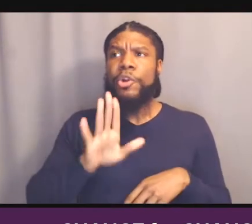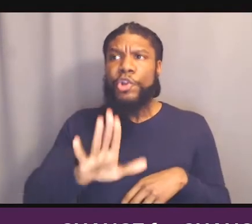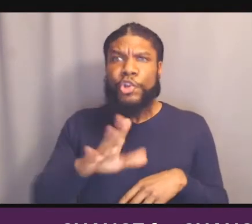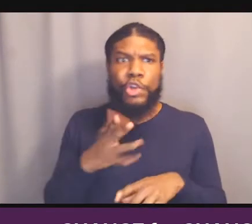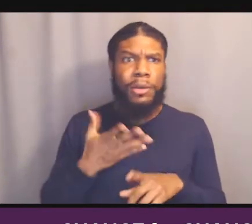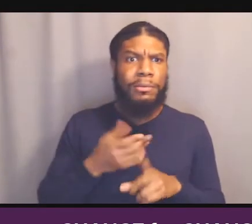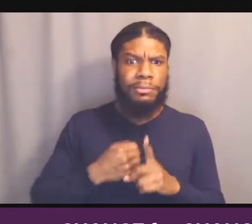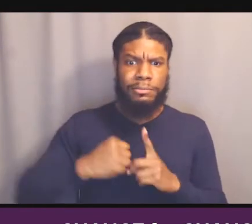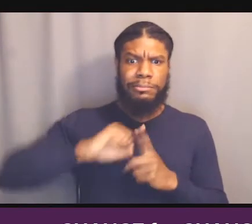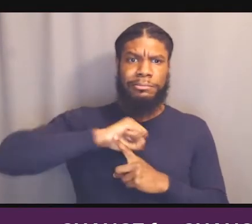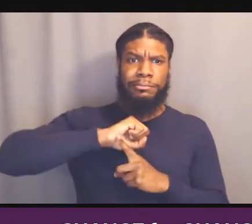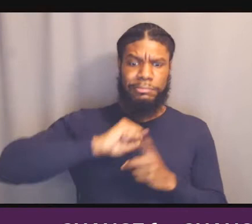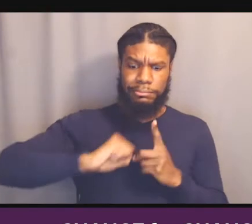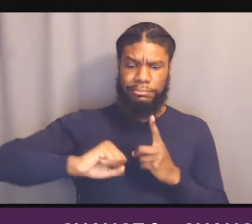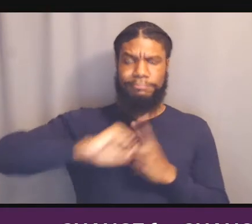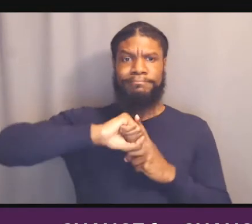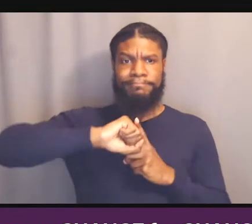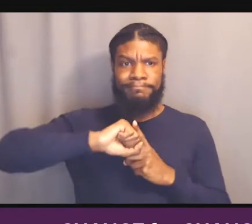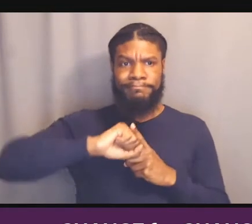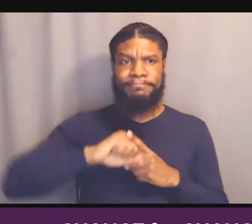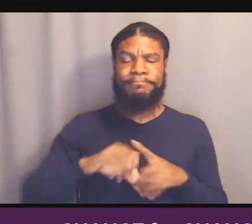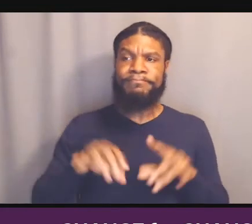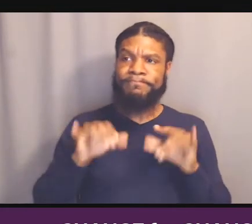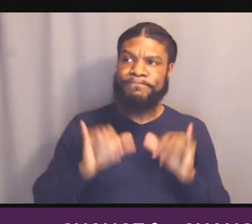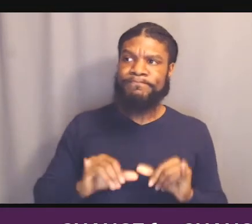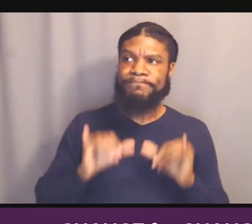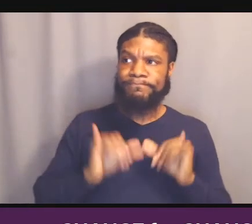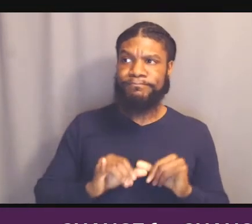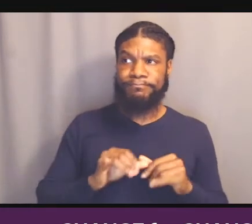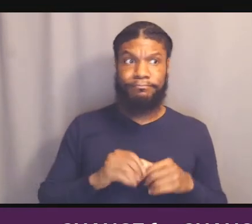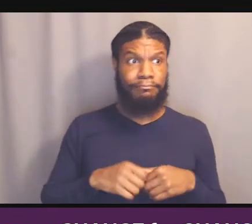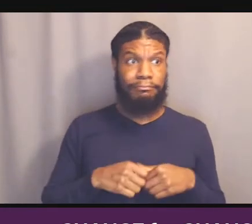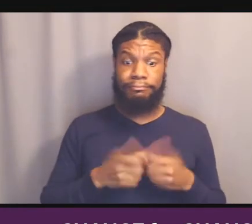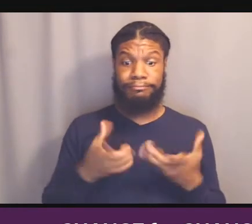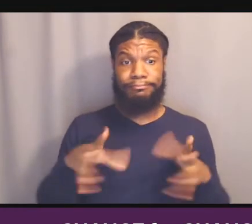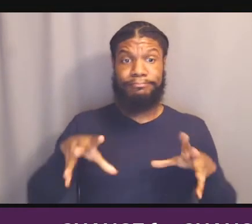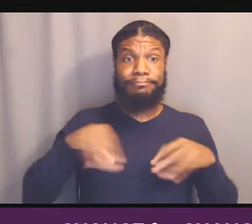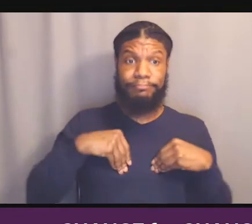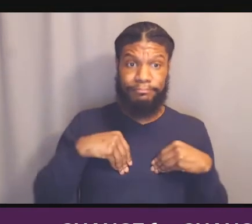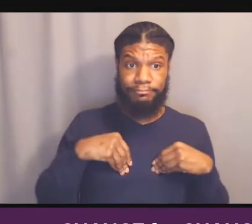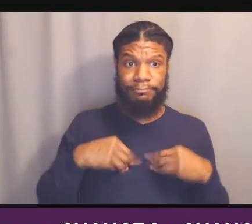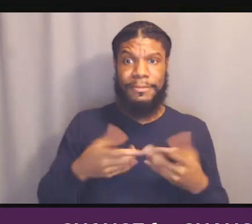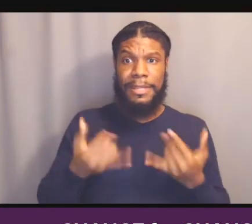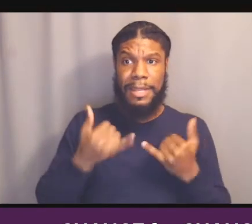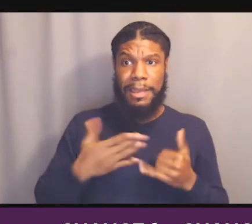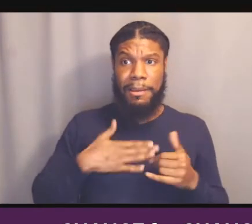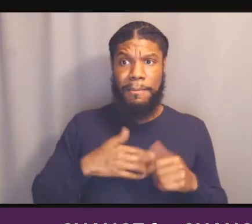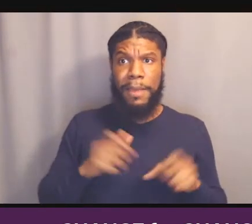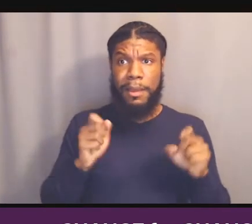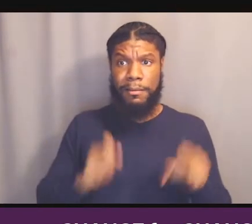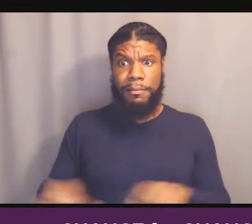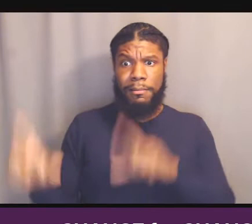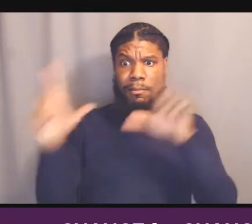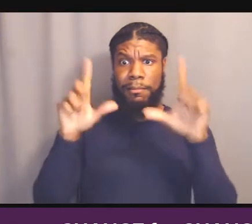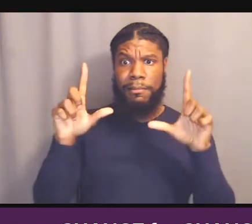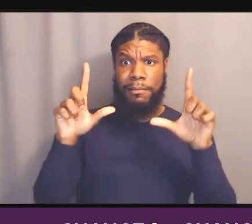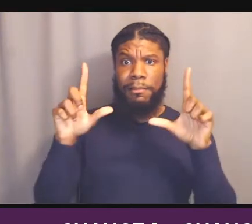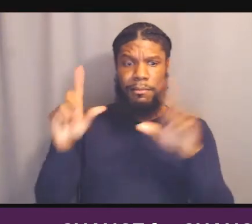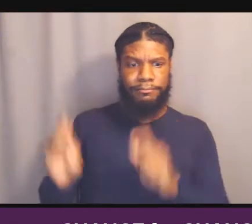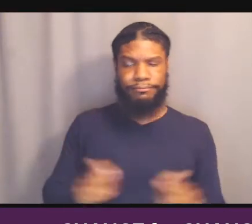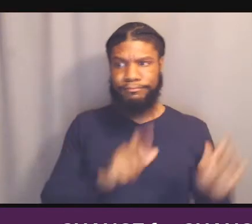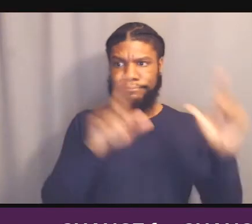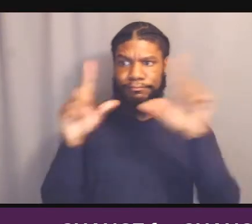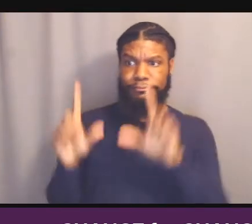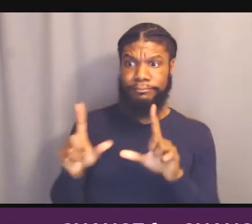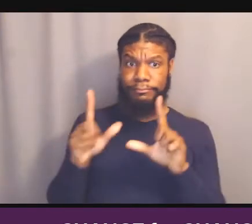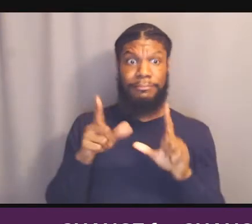You now process things from the posture of being bent over. Oh, God. Oh, God. You no longer look at